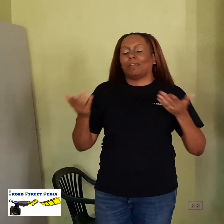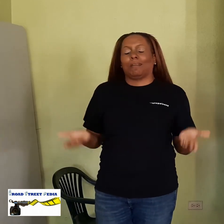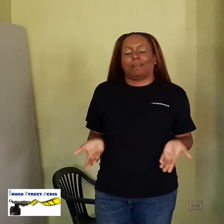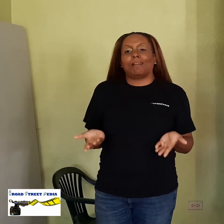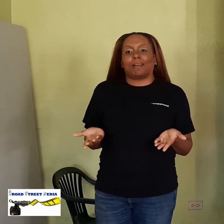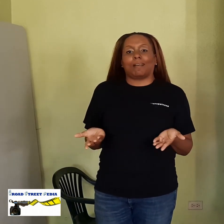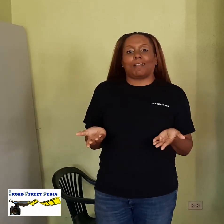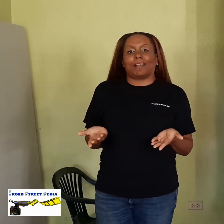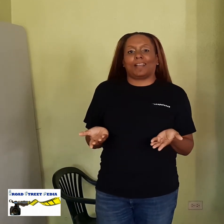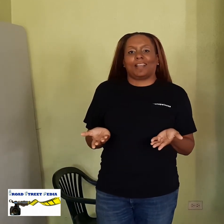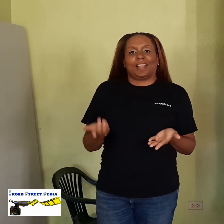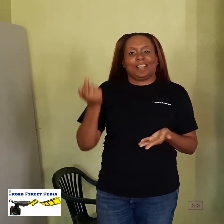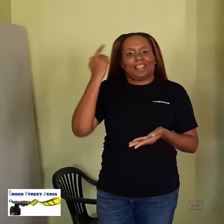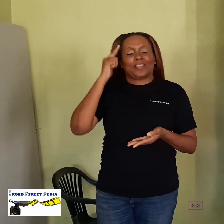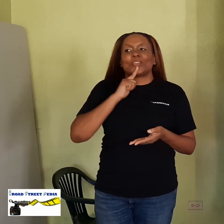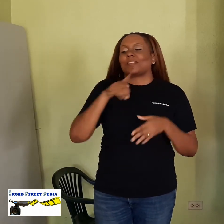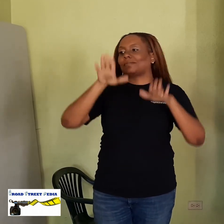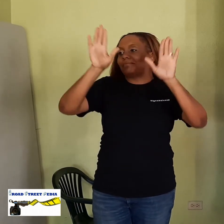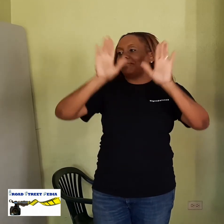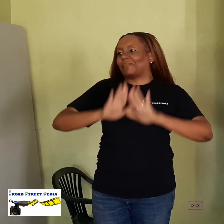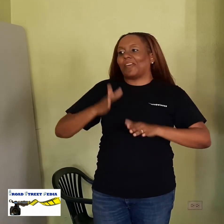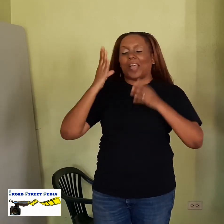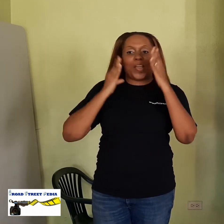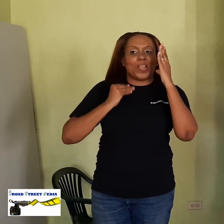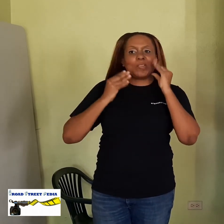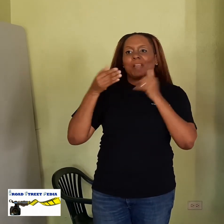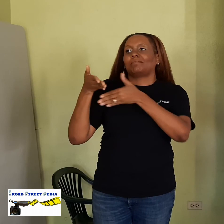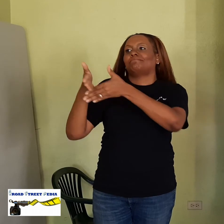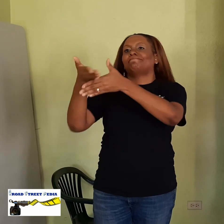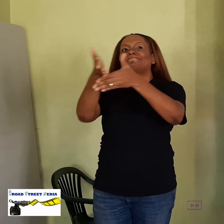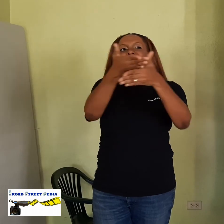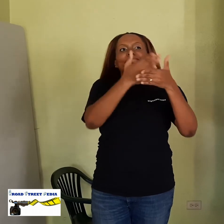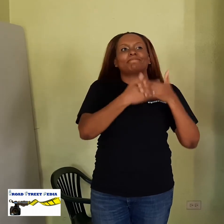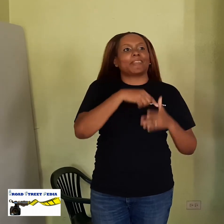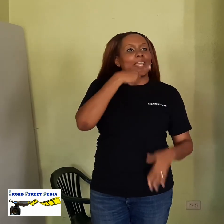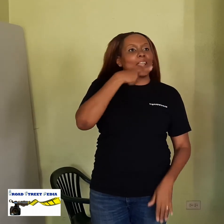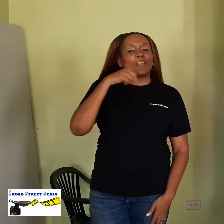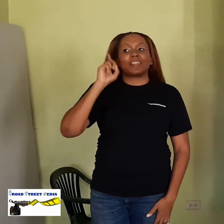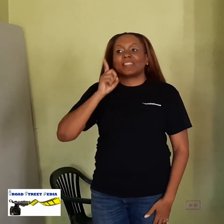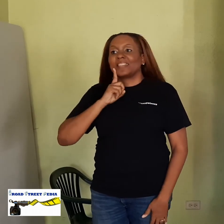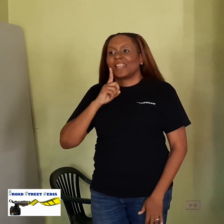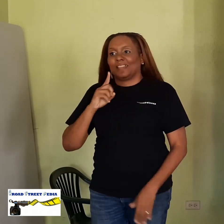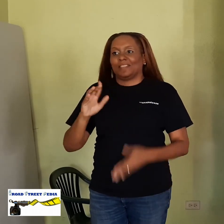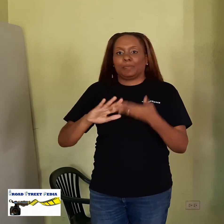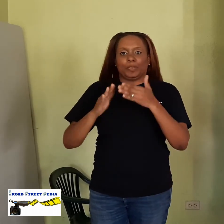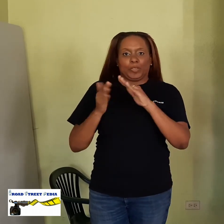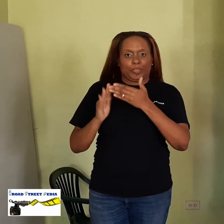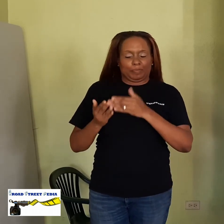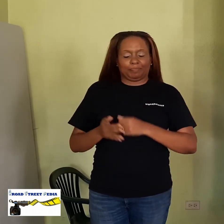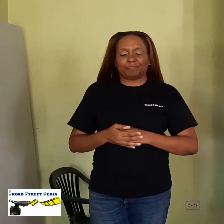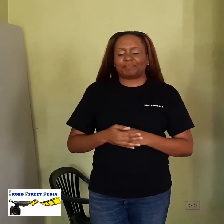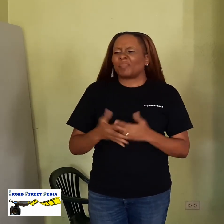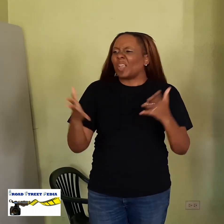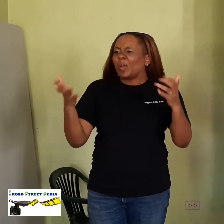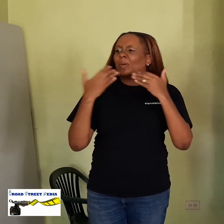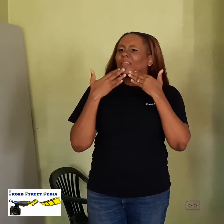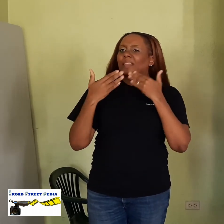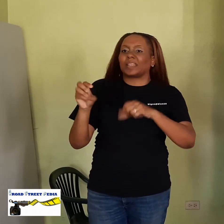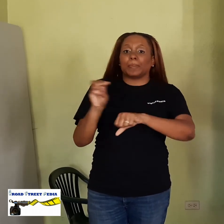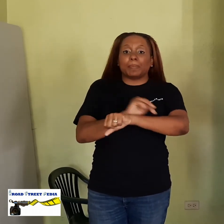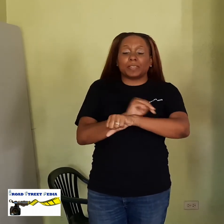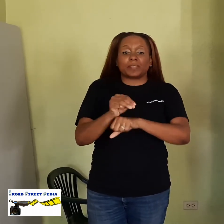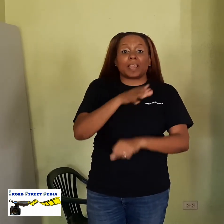And I think that's just been a really great exchange between communities. I want to say thank you to the Ministry of Agriculture,